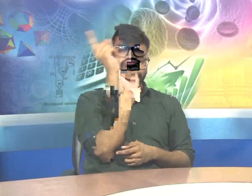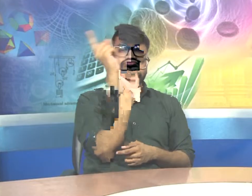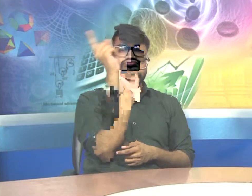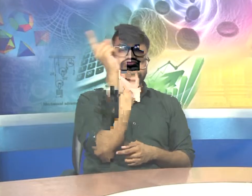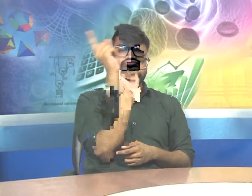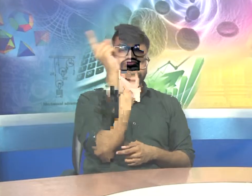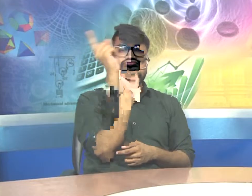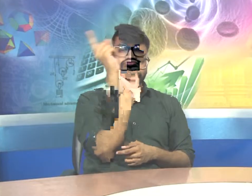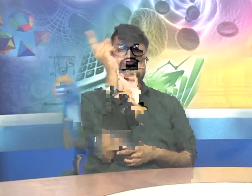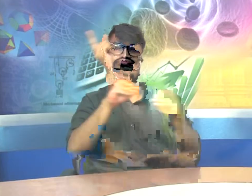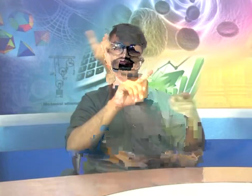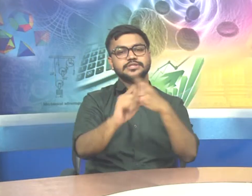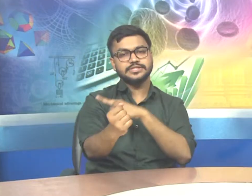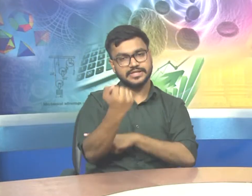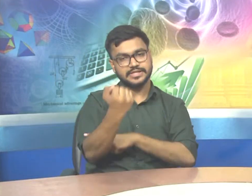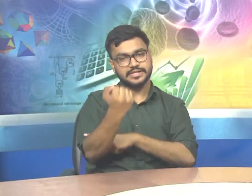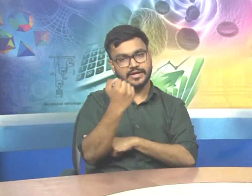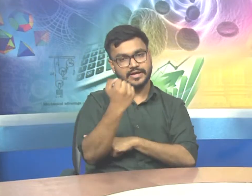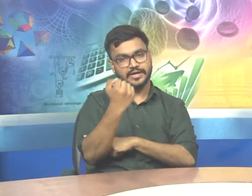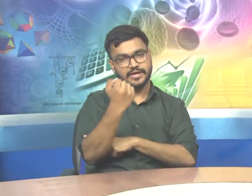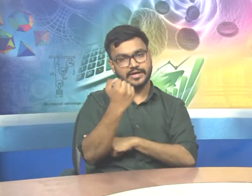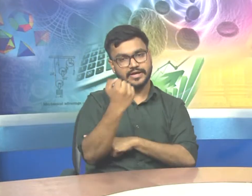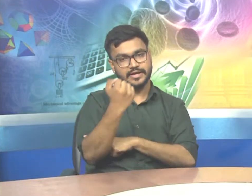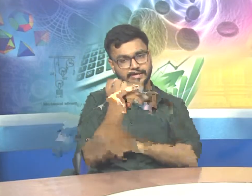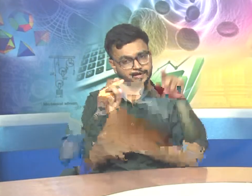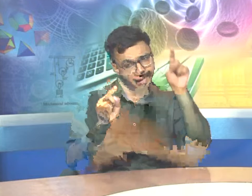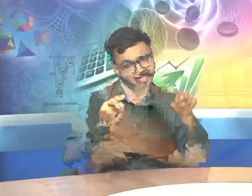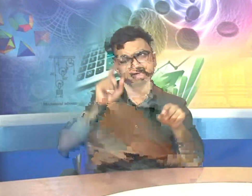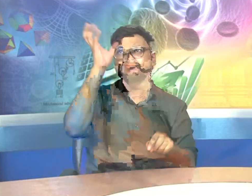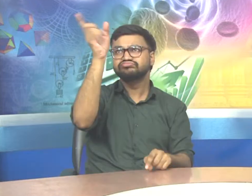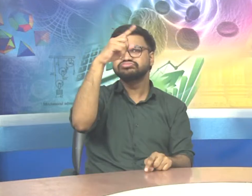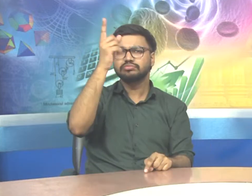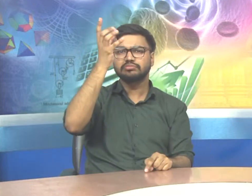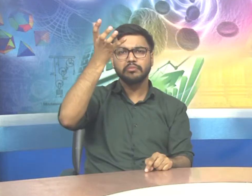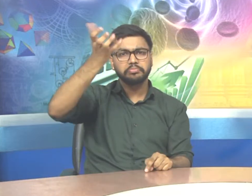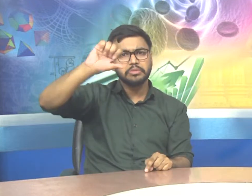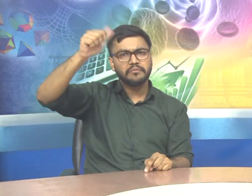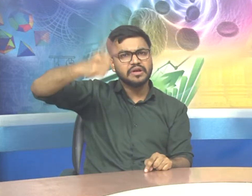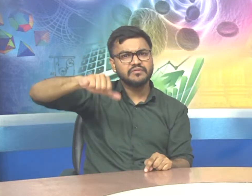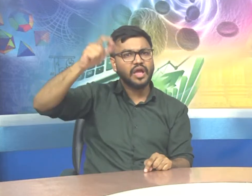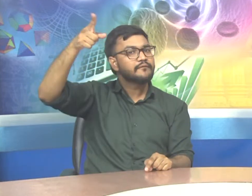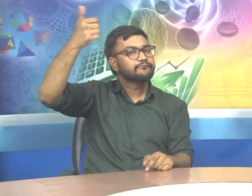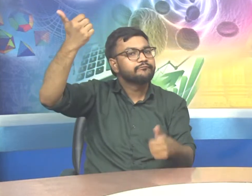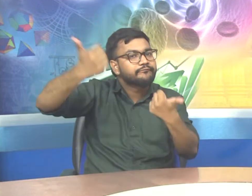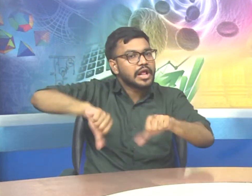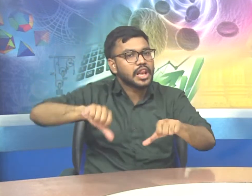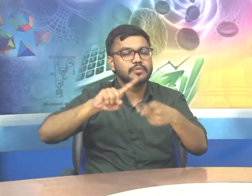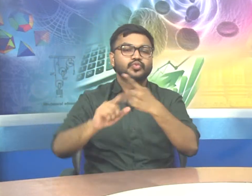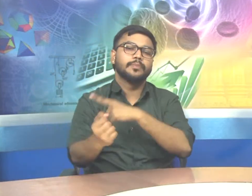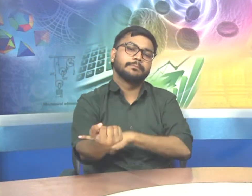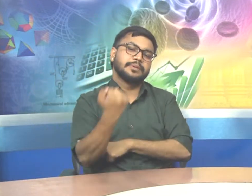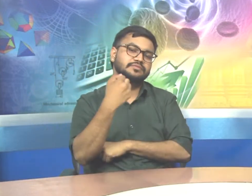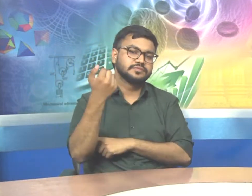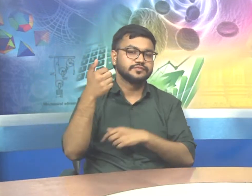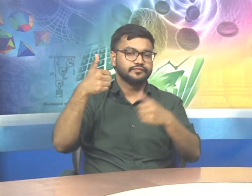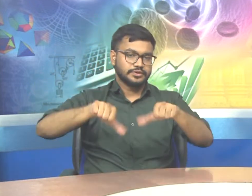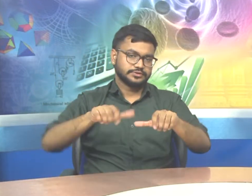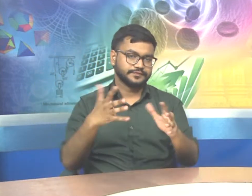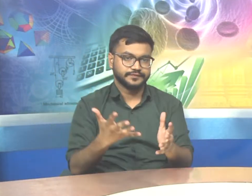moving. So we can say that it has kinetic energy in it because of its motion.